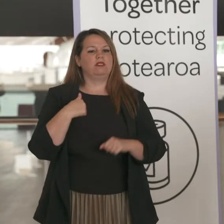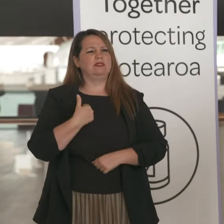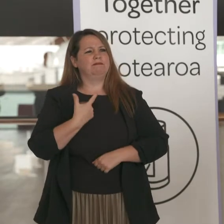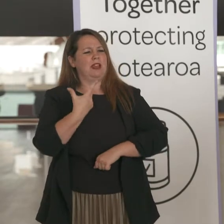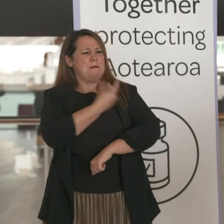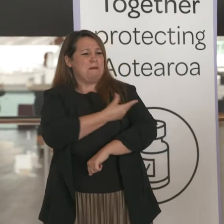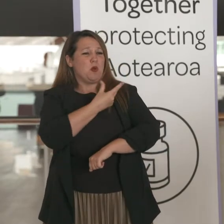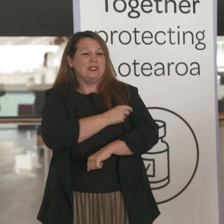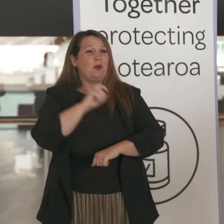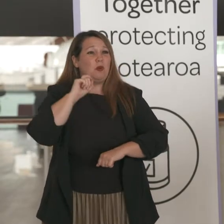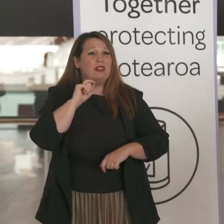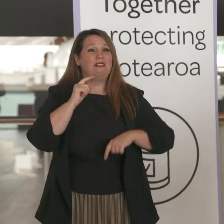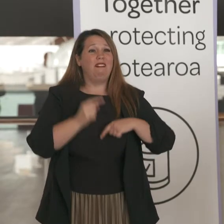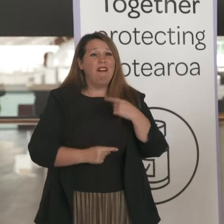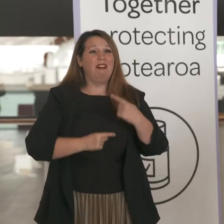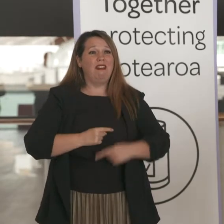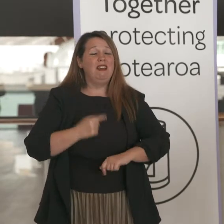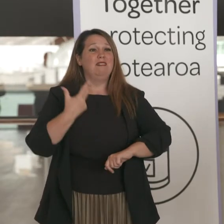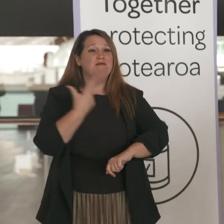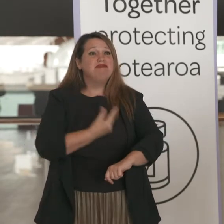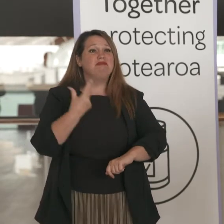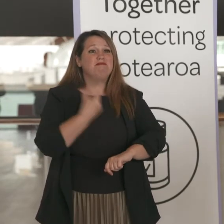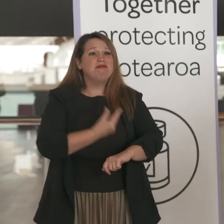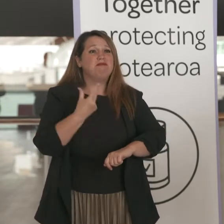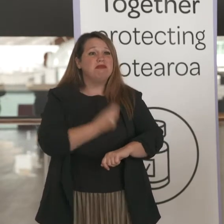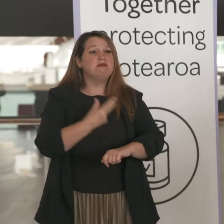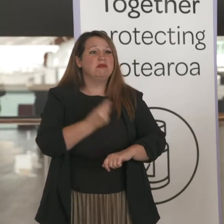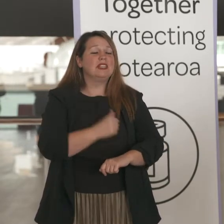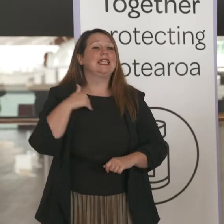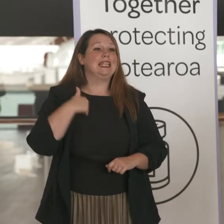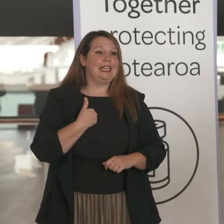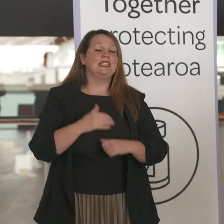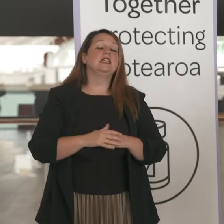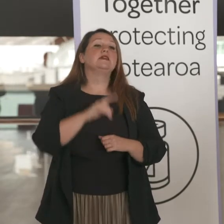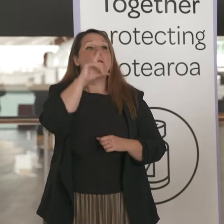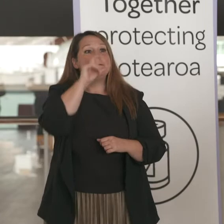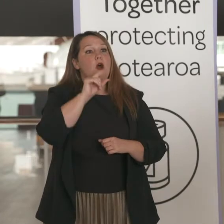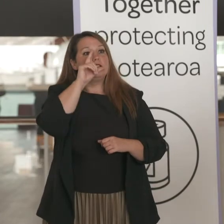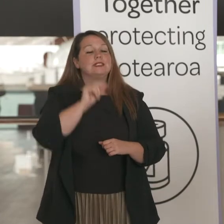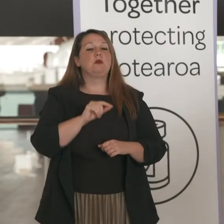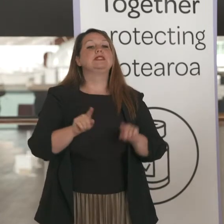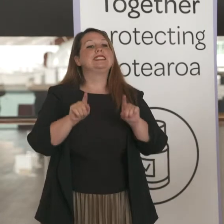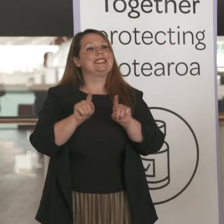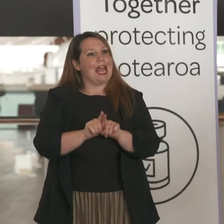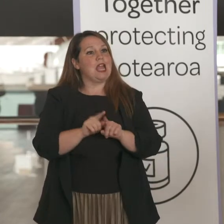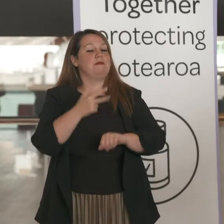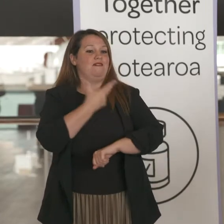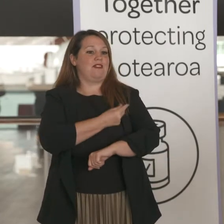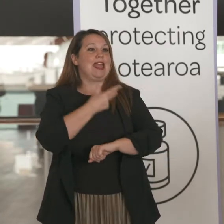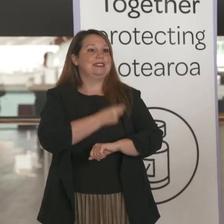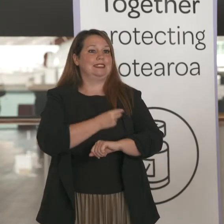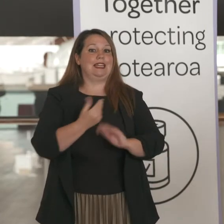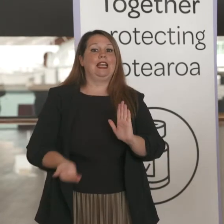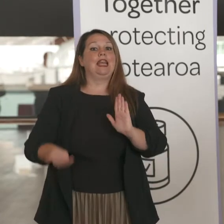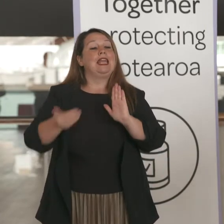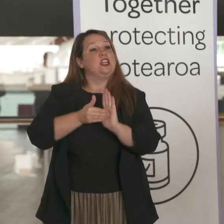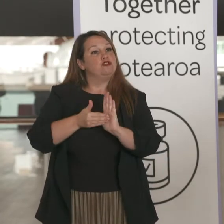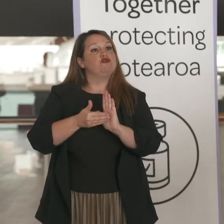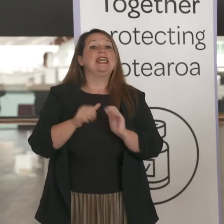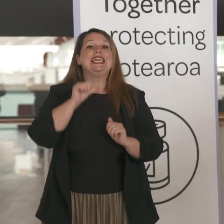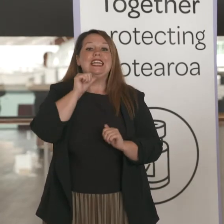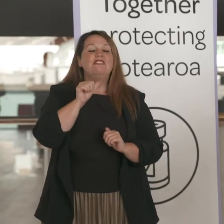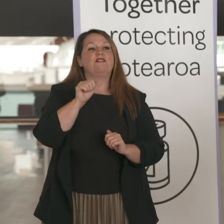is likely that the main reason for giving more doses of the same vaccine in the future will be if a person's at very high risk of